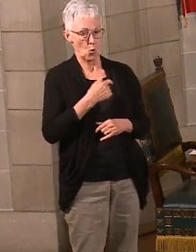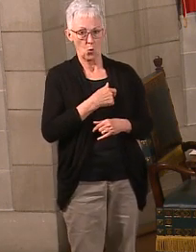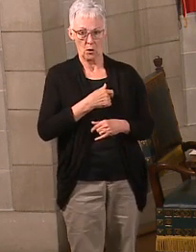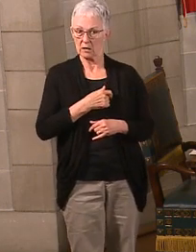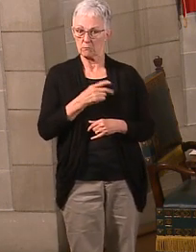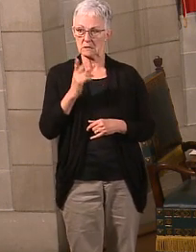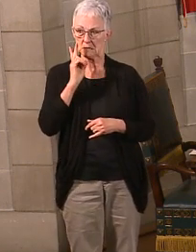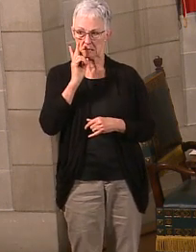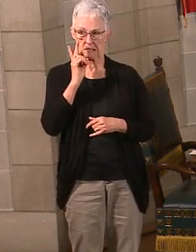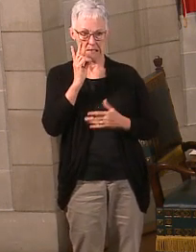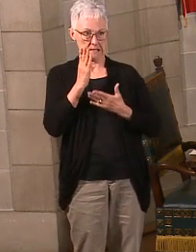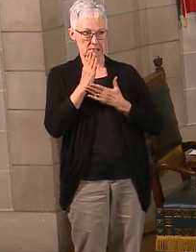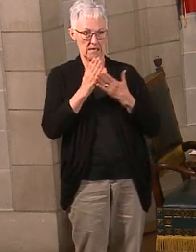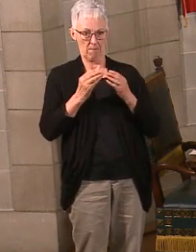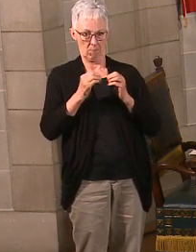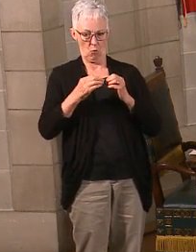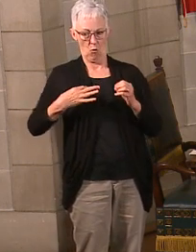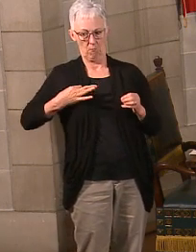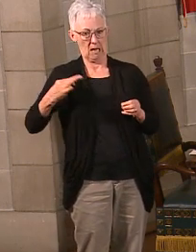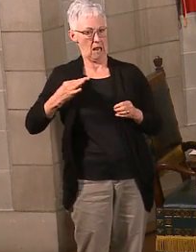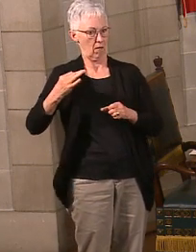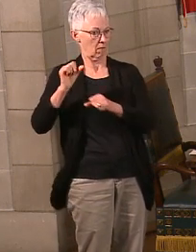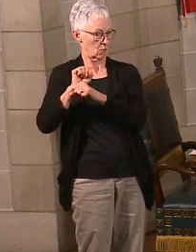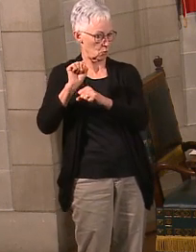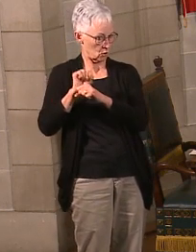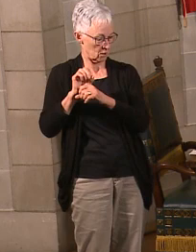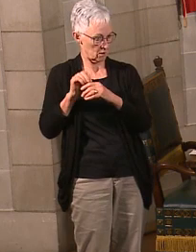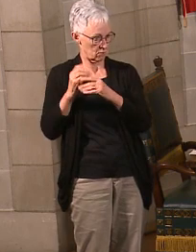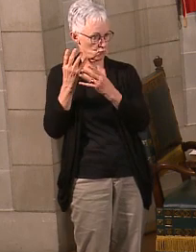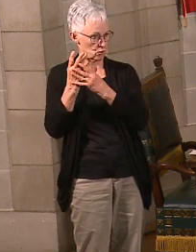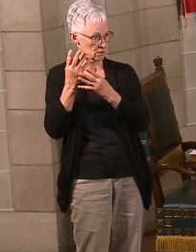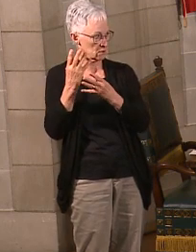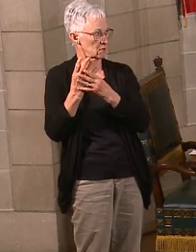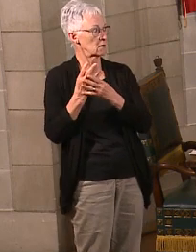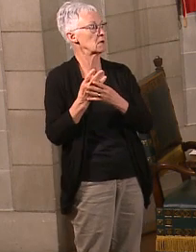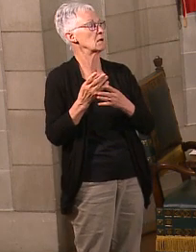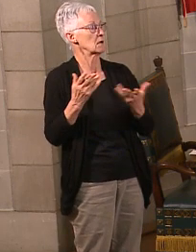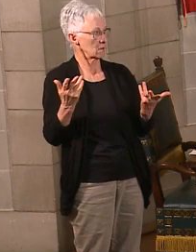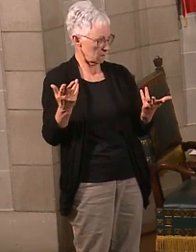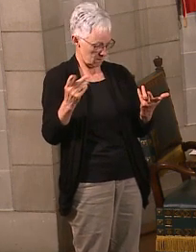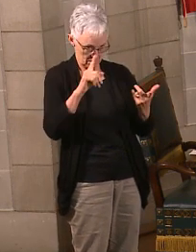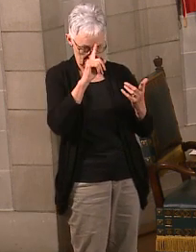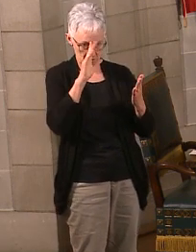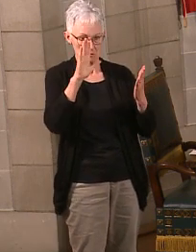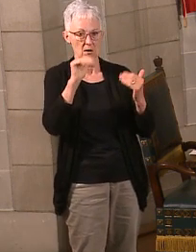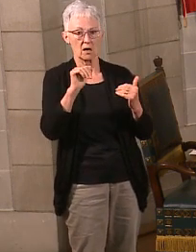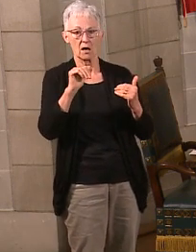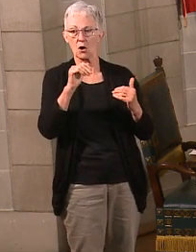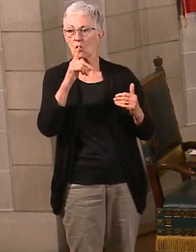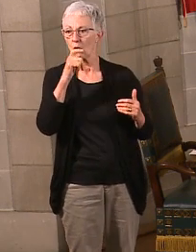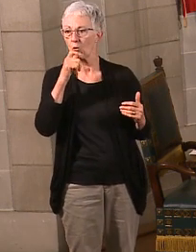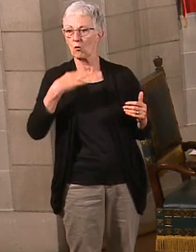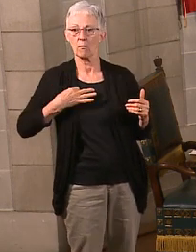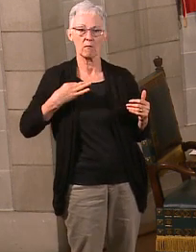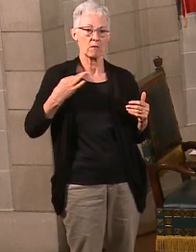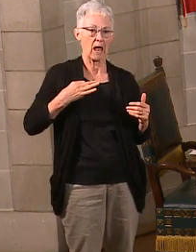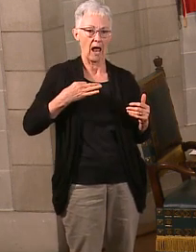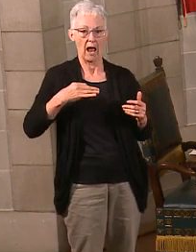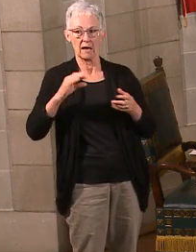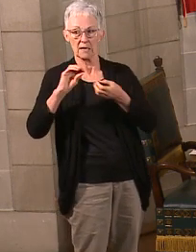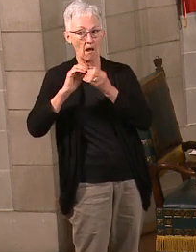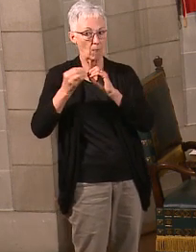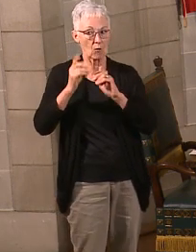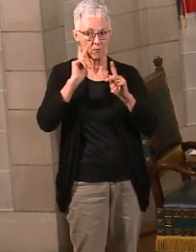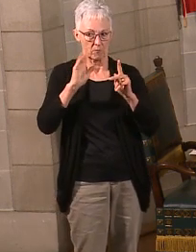seeing downturn in our turnover. Now we've got bigger applicant pools, and we expect that those applicant pools are going to continue to